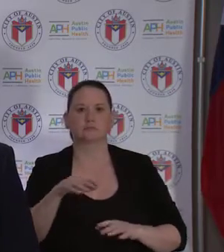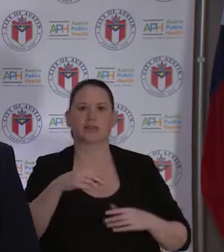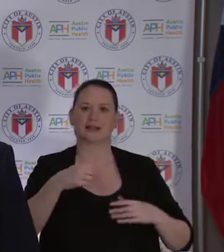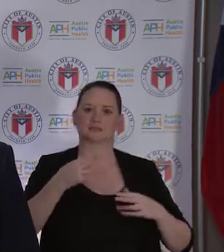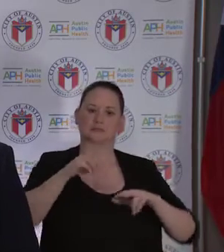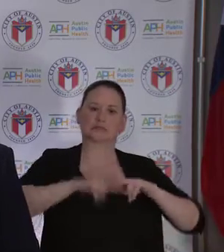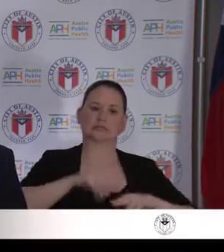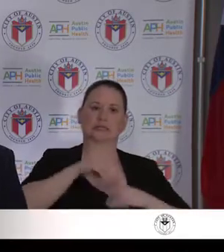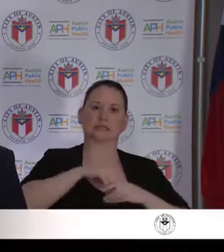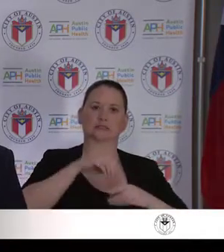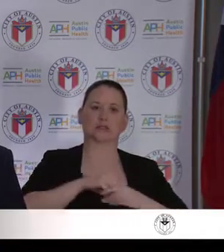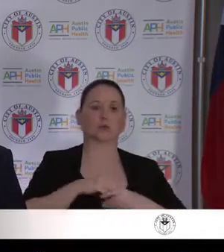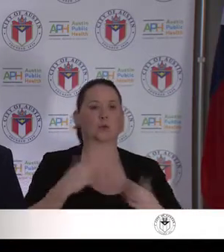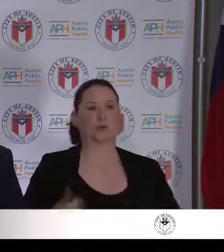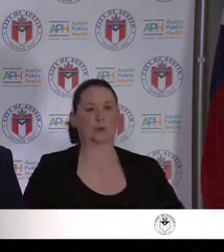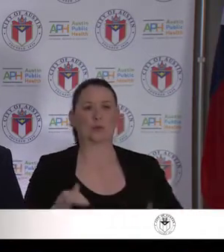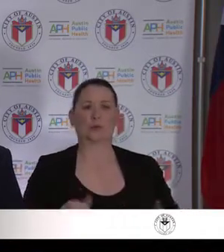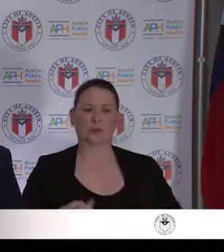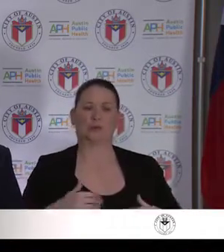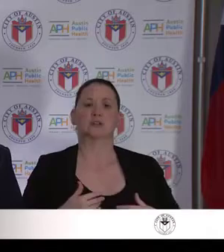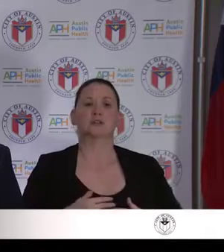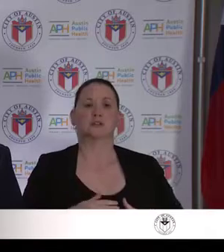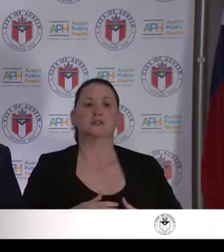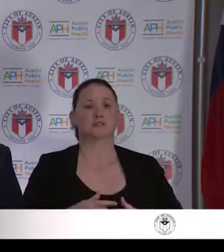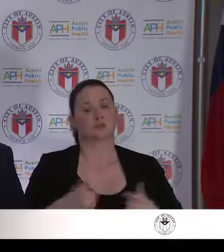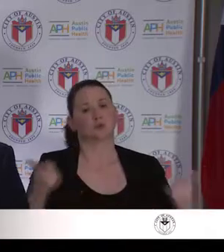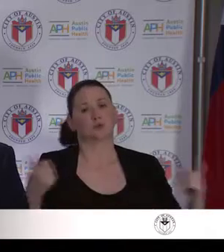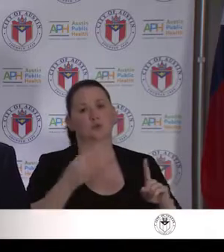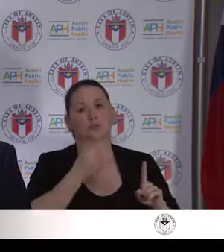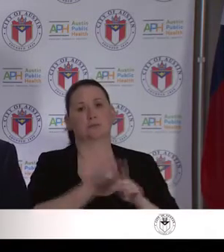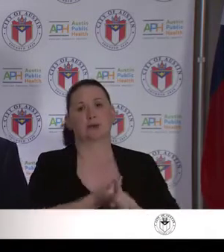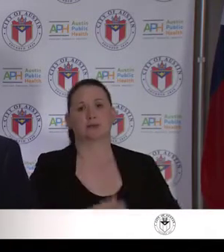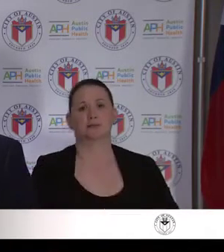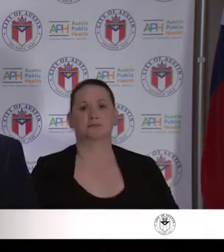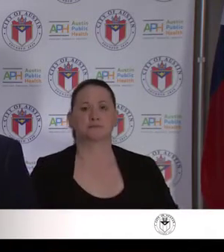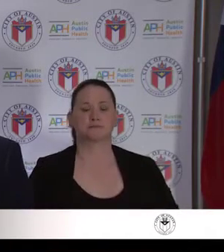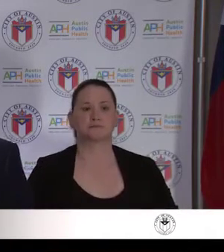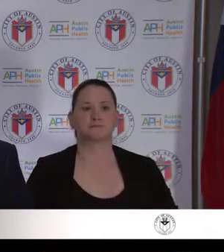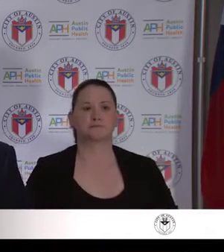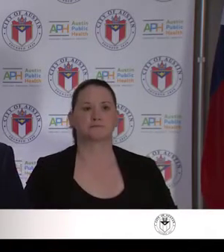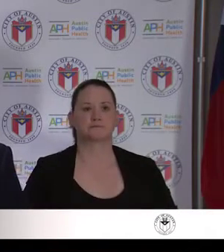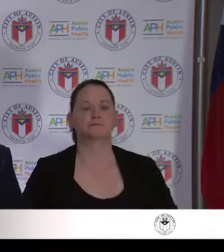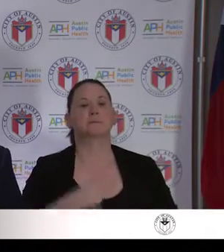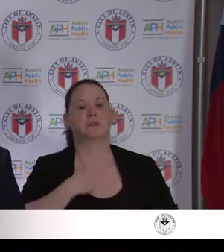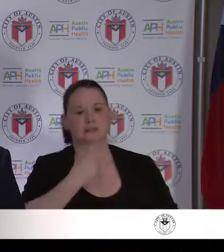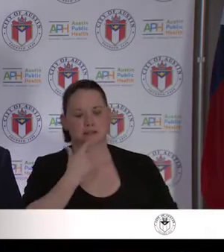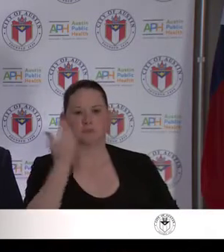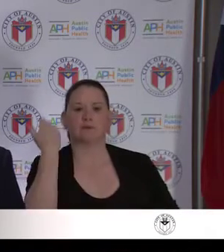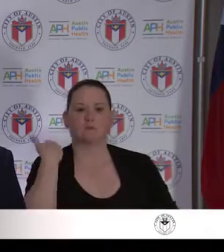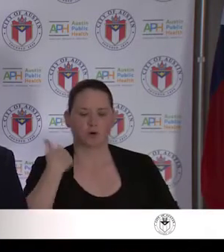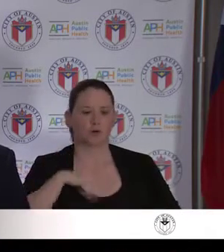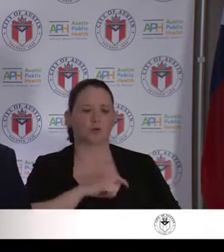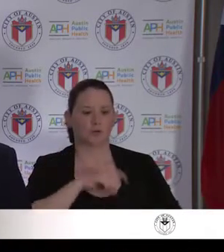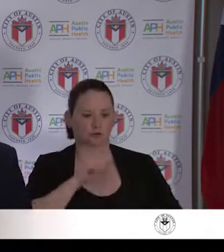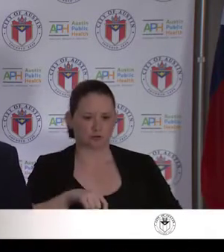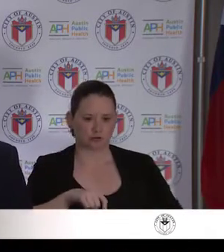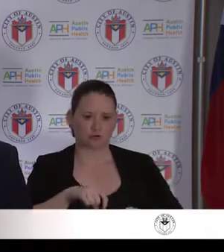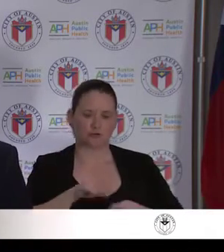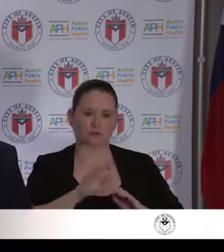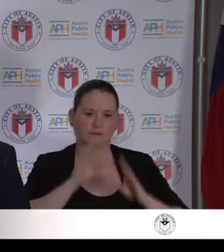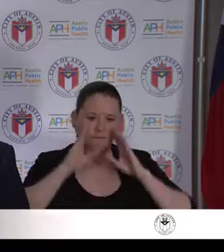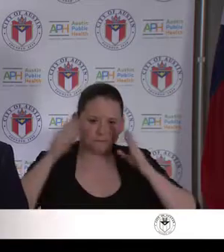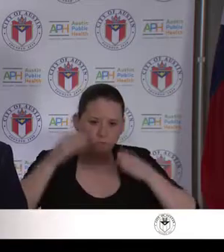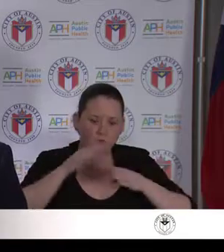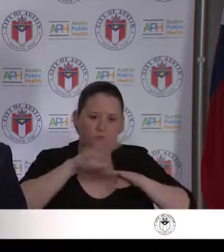dining is going to have a huge impact on our city. Which is why we need, as I said earlier, to really focus on bringing about